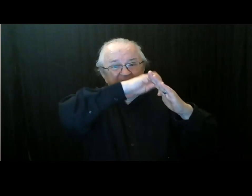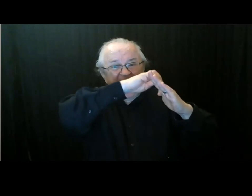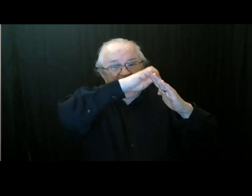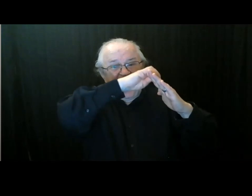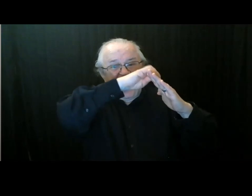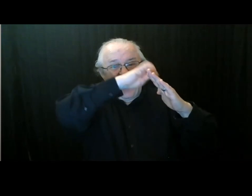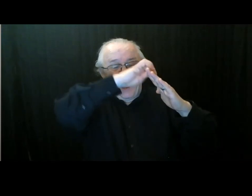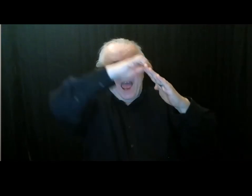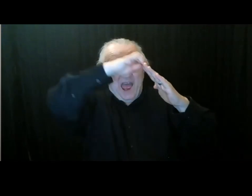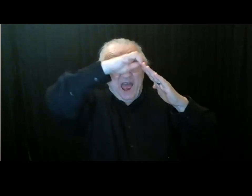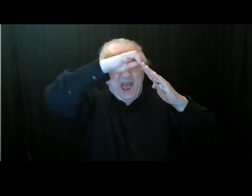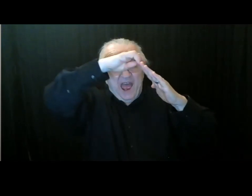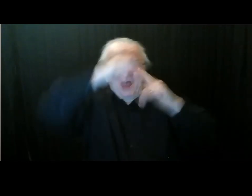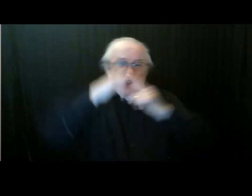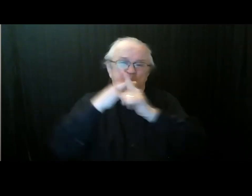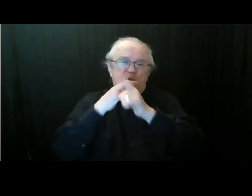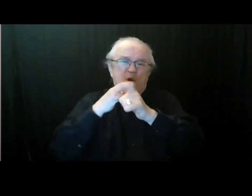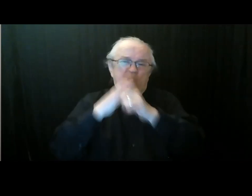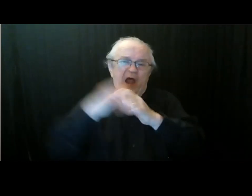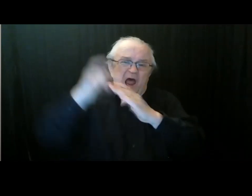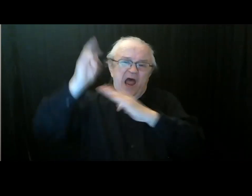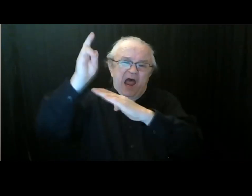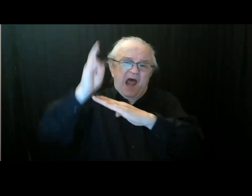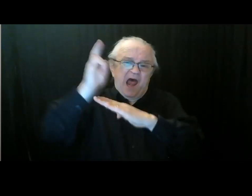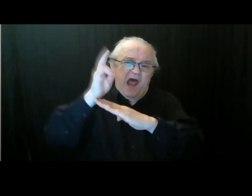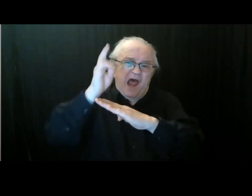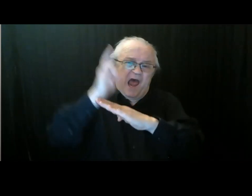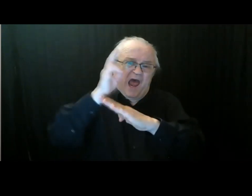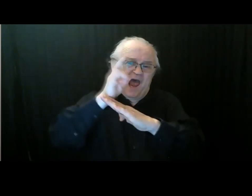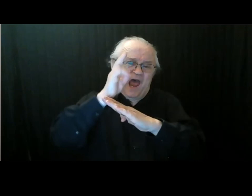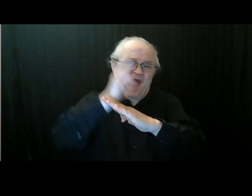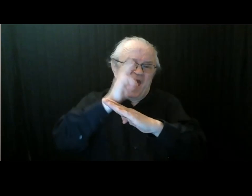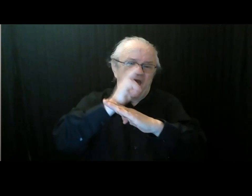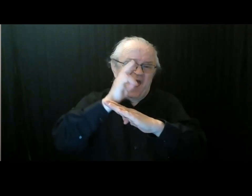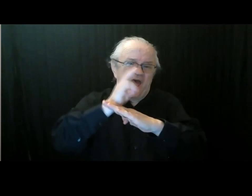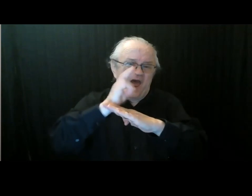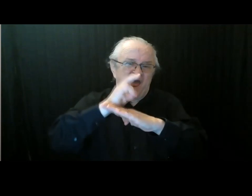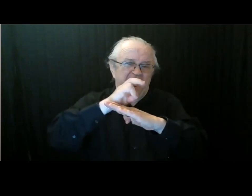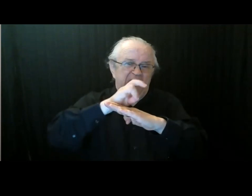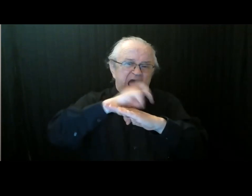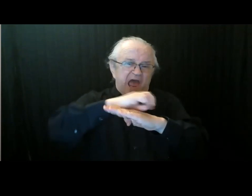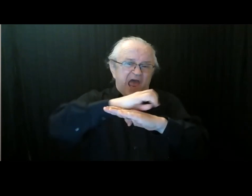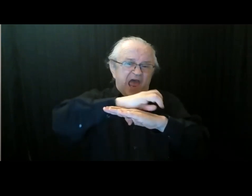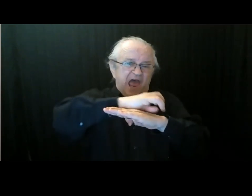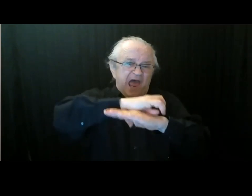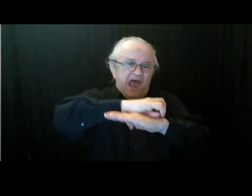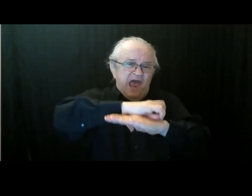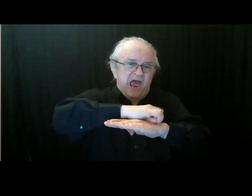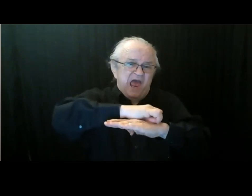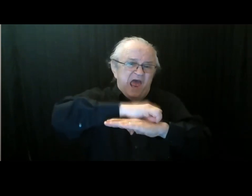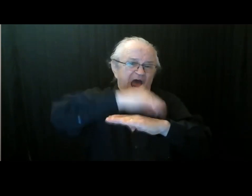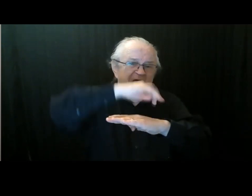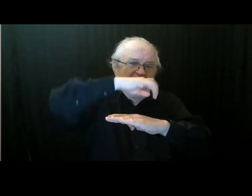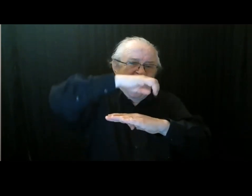apex, run down the slant, curl my toes over the edge of the eave, leap into